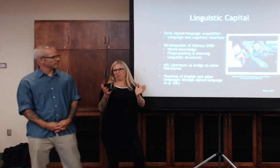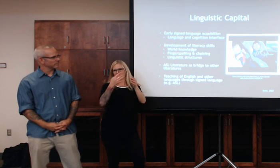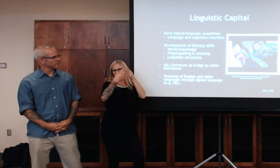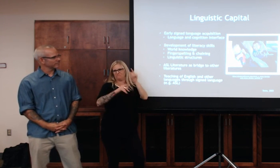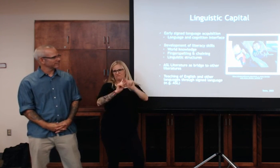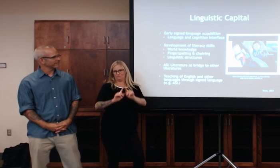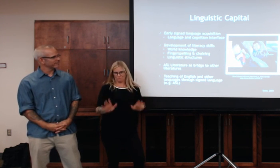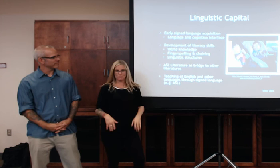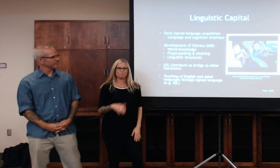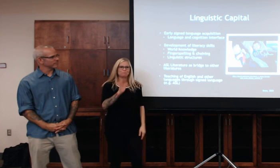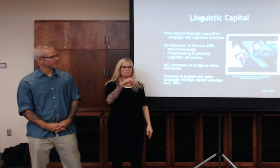Just some examples here.